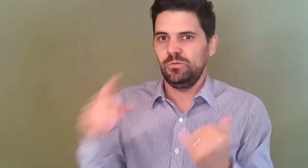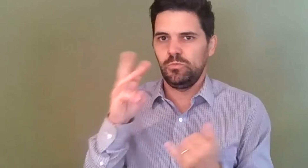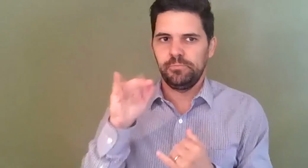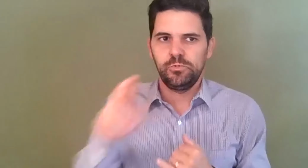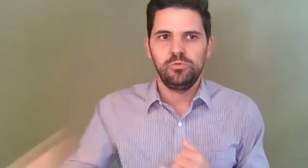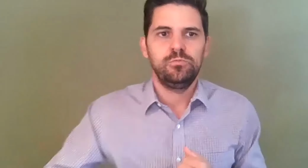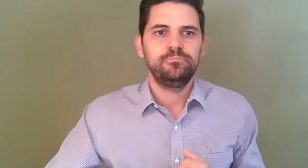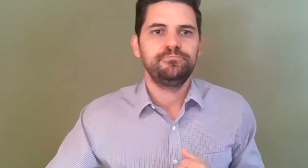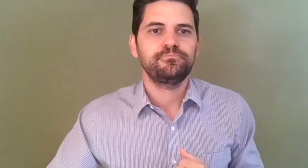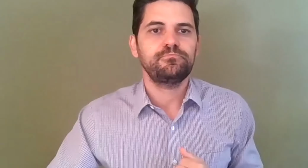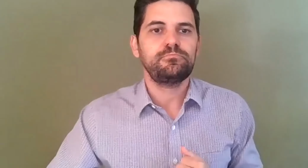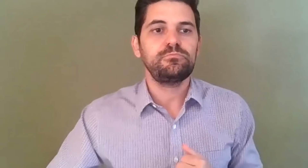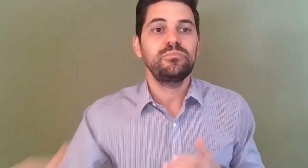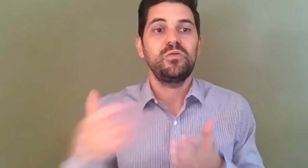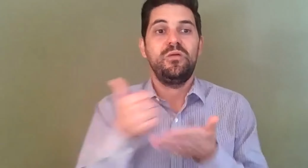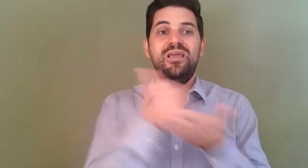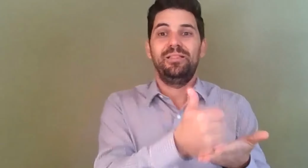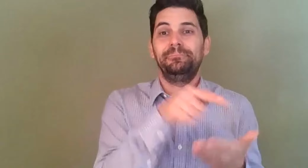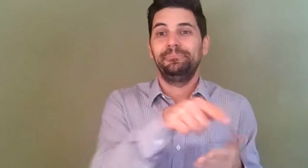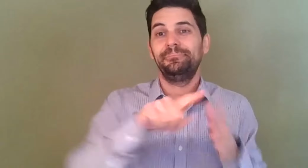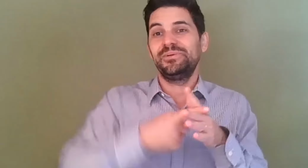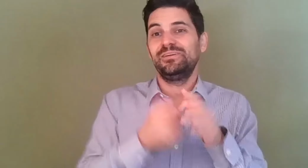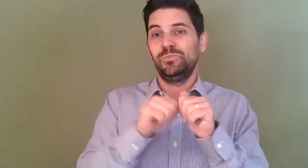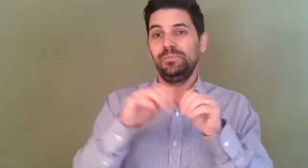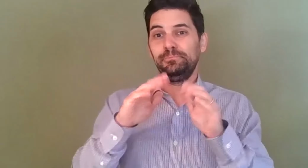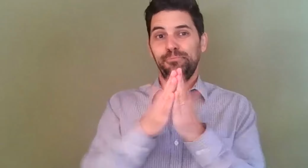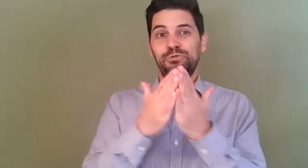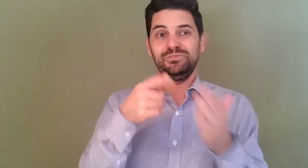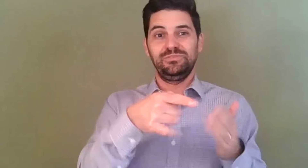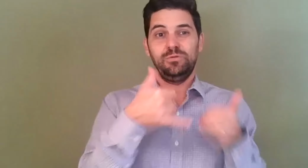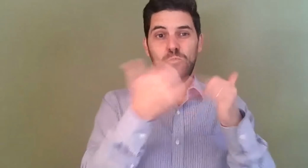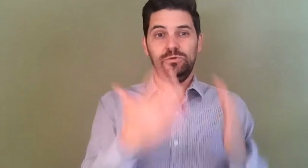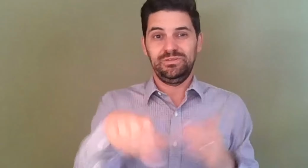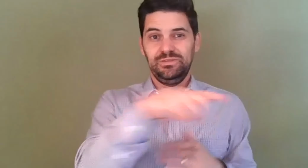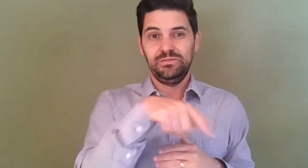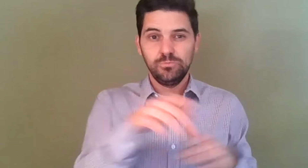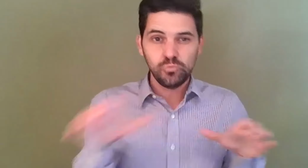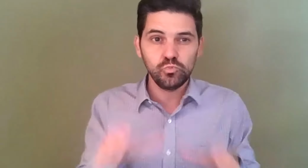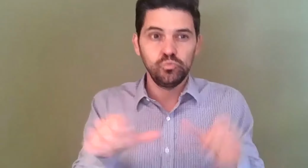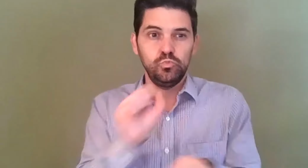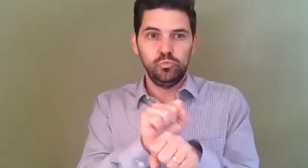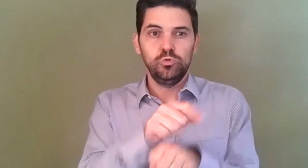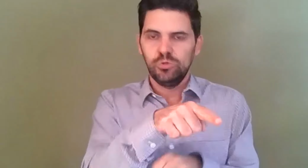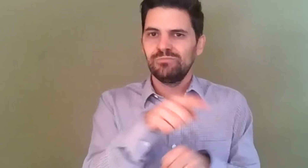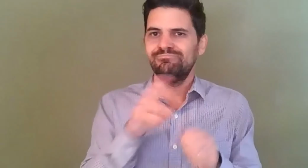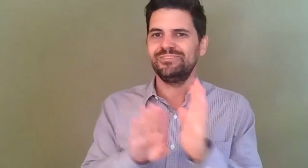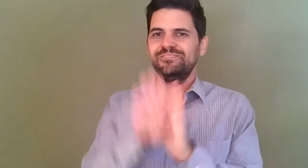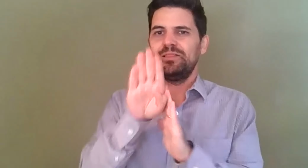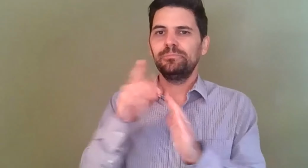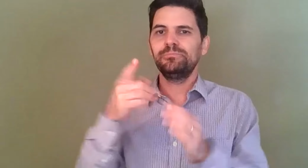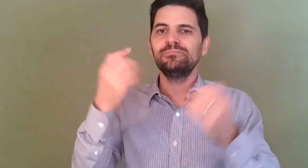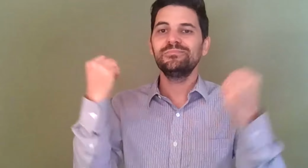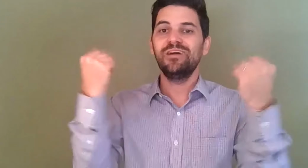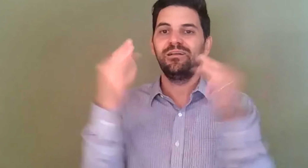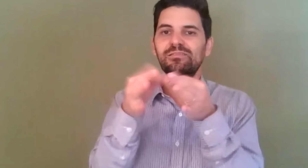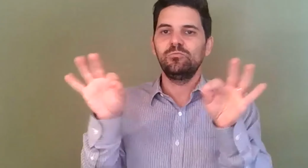inclusive education programming they strengthen are the focus of today's webinar. To help our begin with books